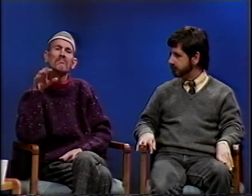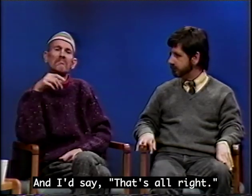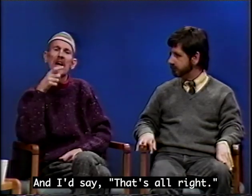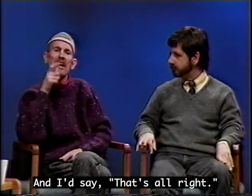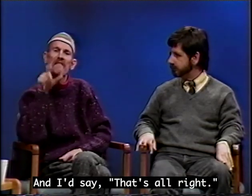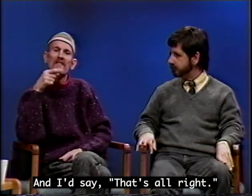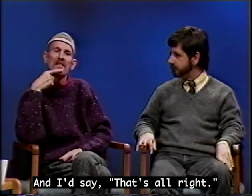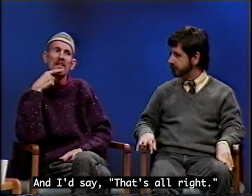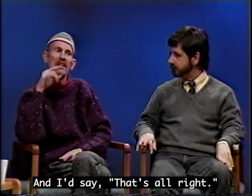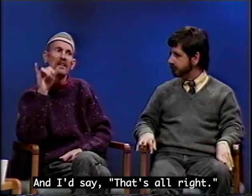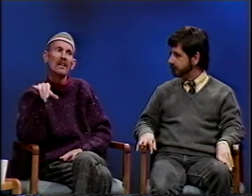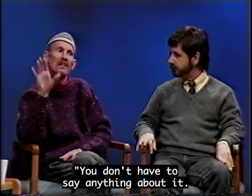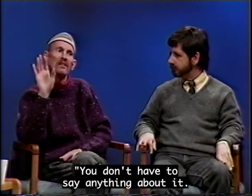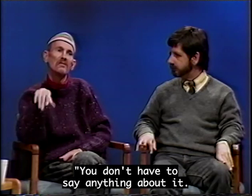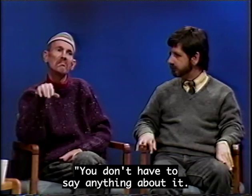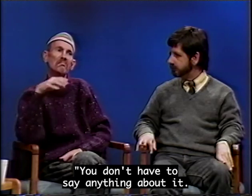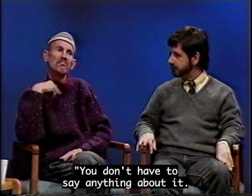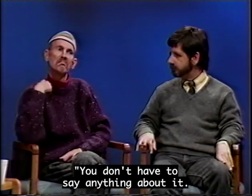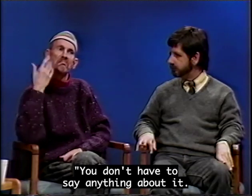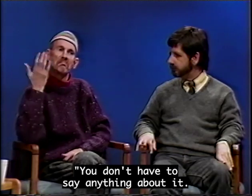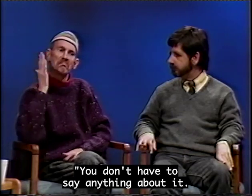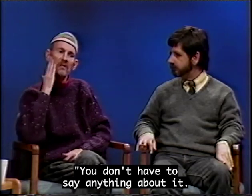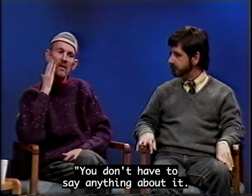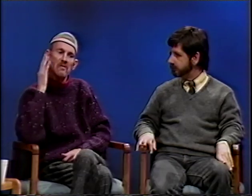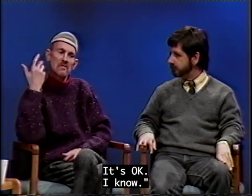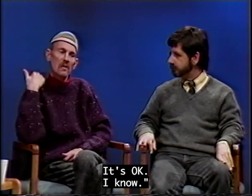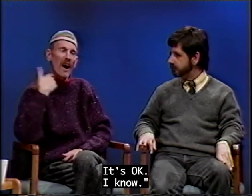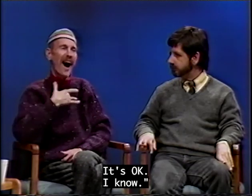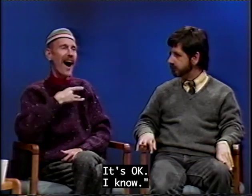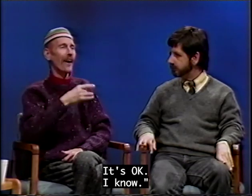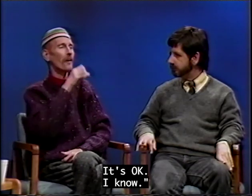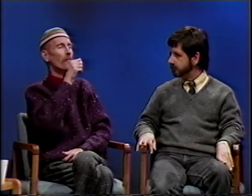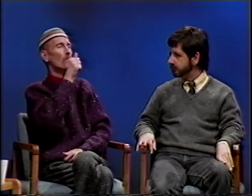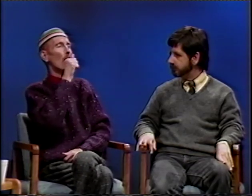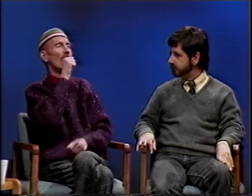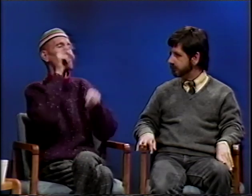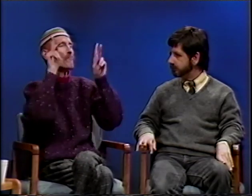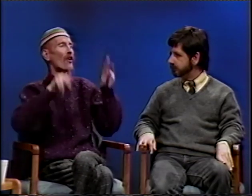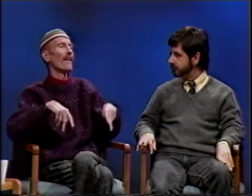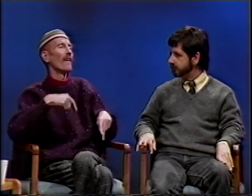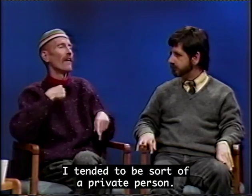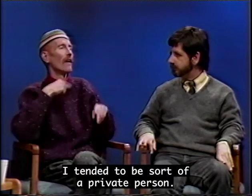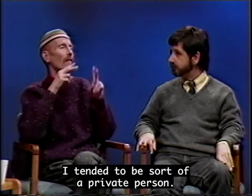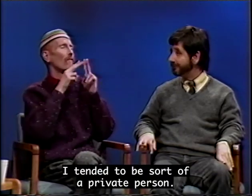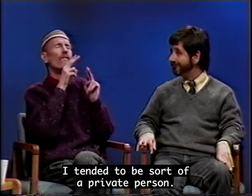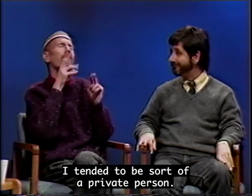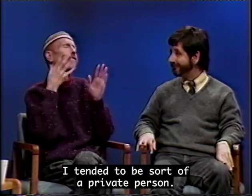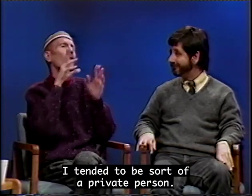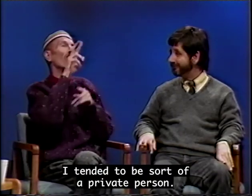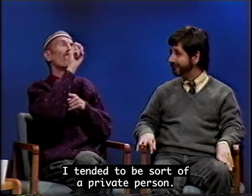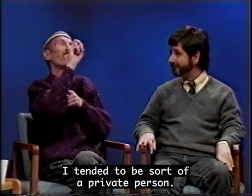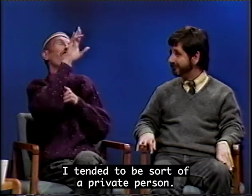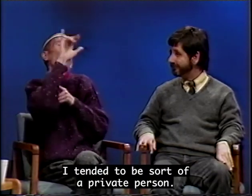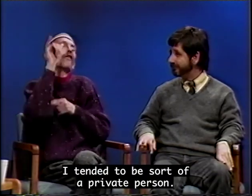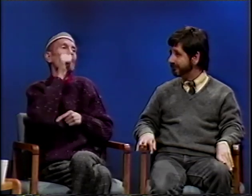And I said, that's all right. You don't have to say anything about it. It's okay, I know. I tended to be sort of a private person. I